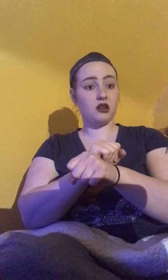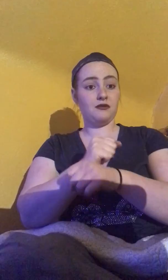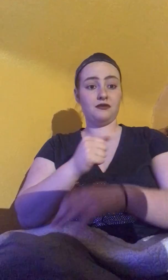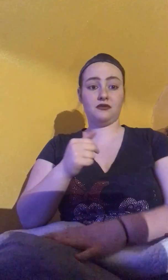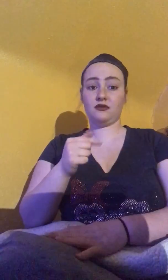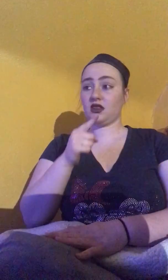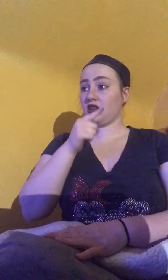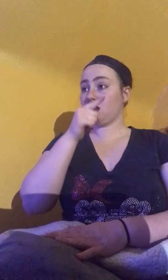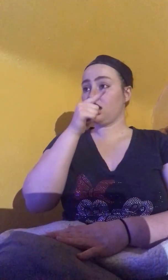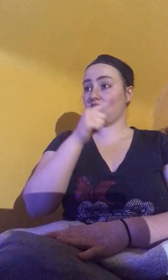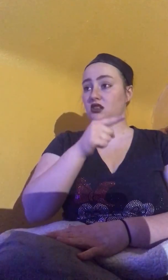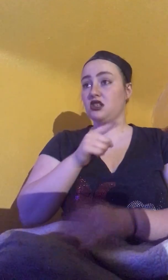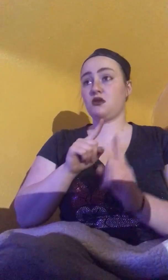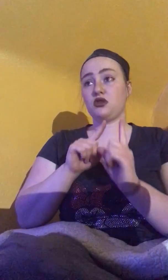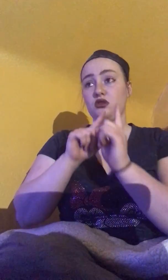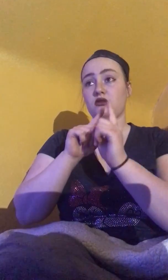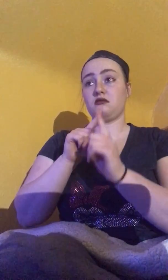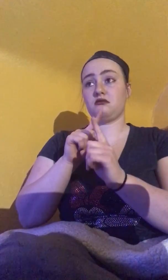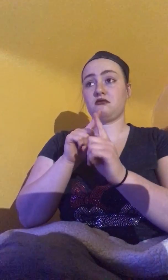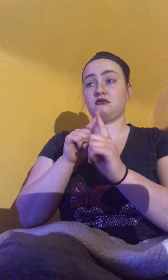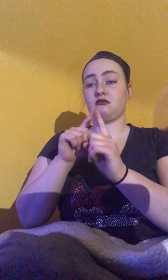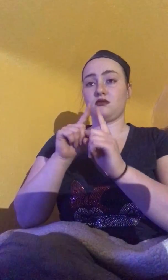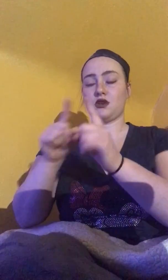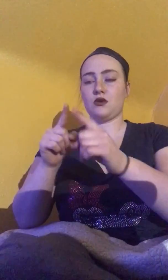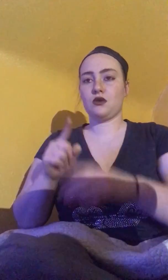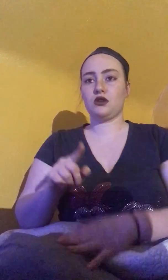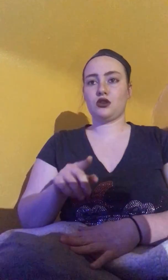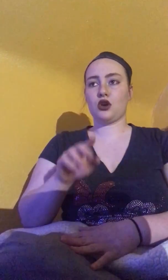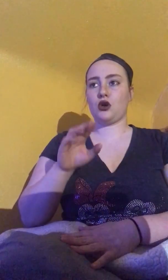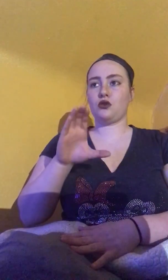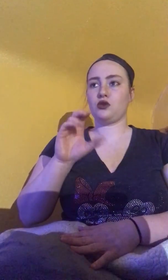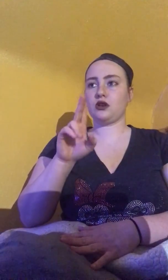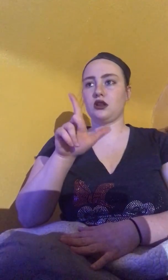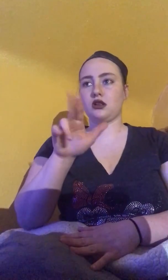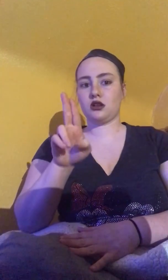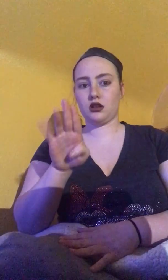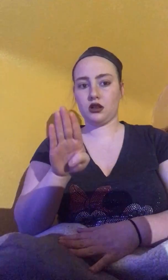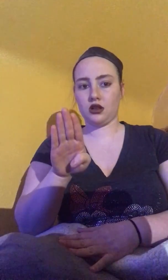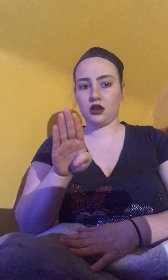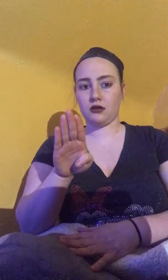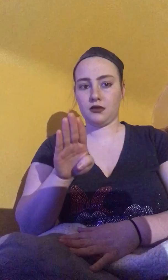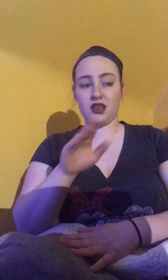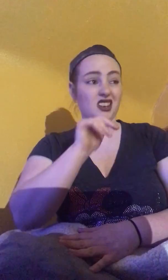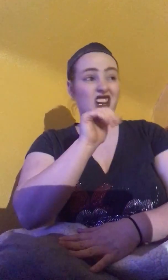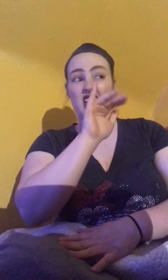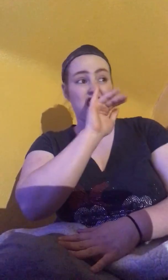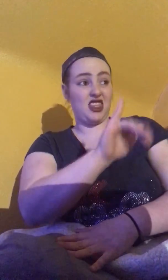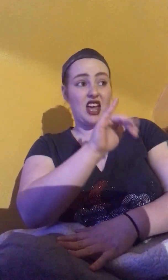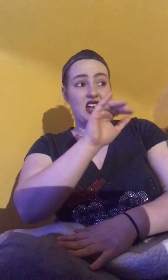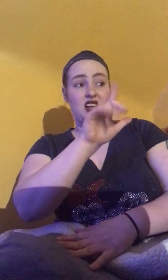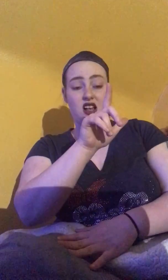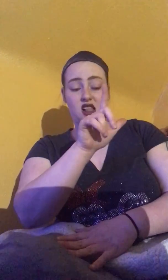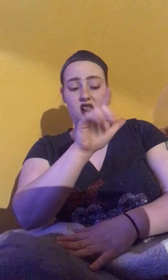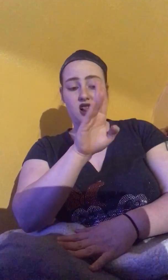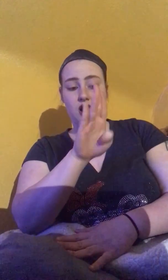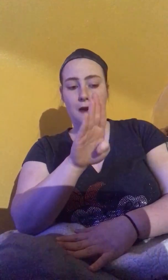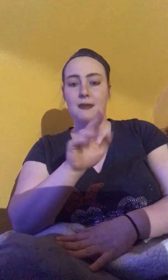on her way to a local club we have here in Las Vegas. Not that kind of club, an AA club. And